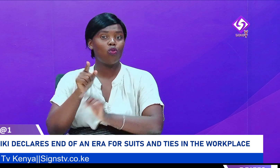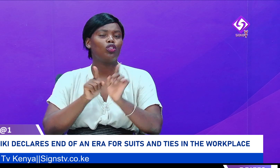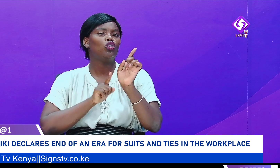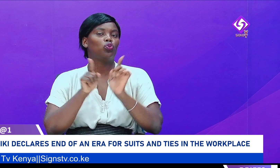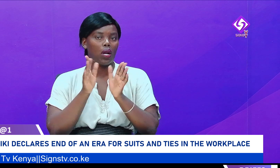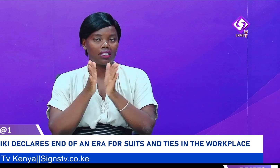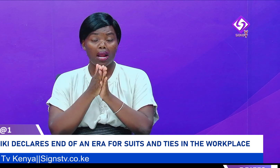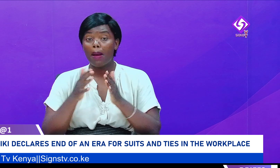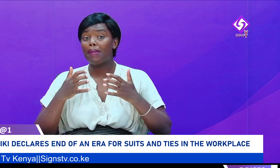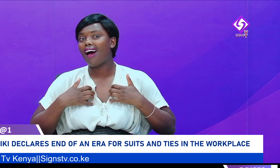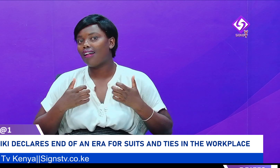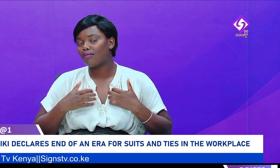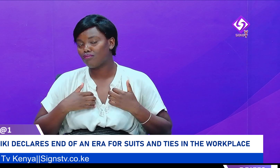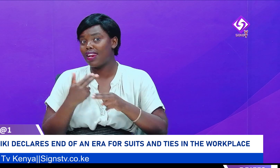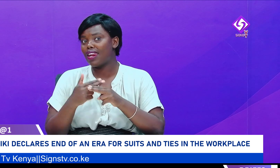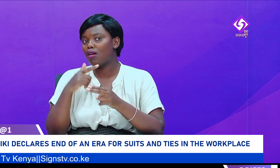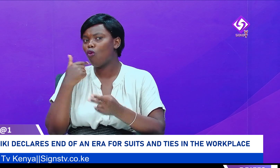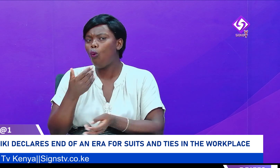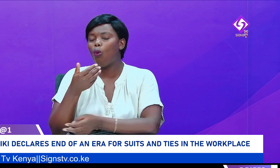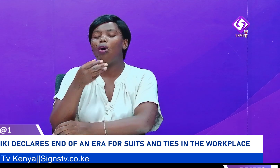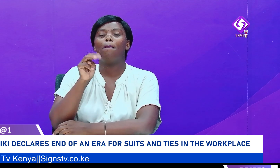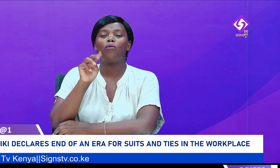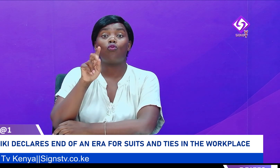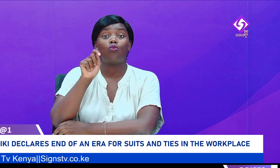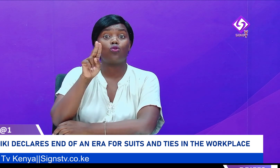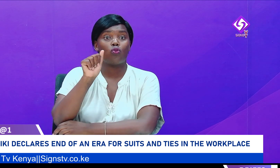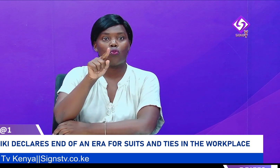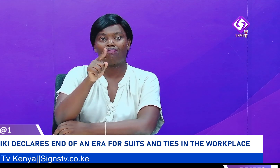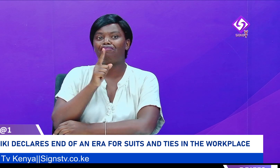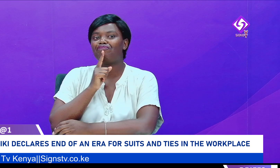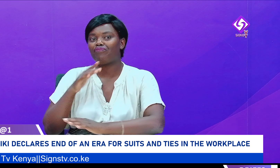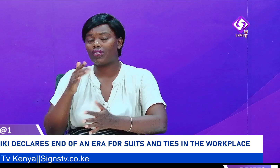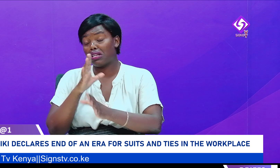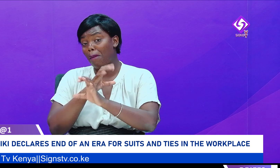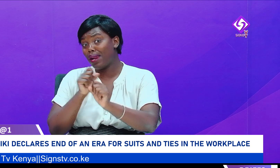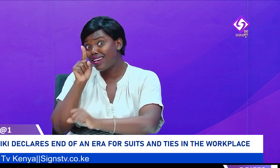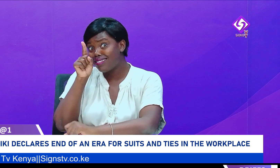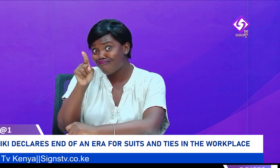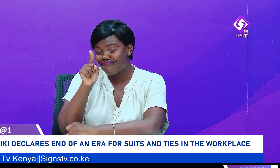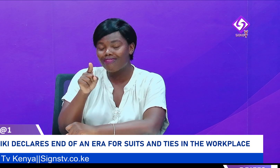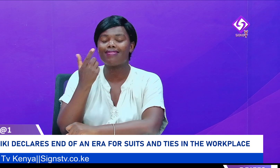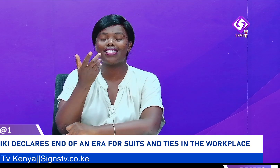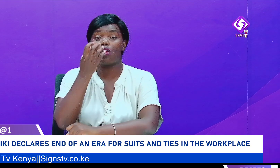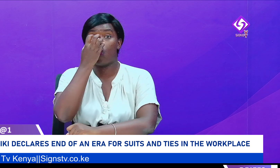news item. The Cabinet Secretary for Tourism and Wildlife, Alfred